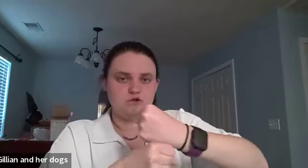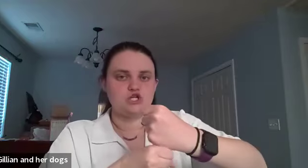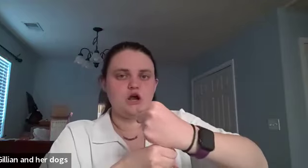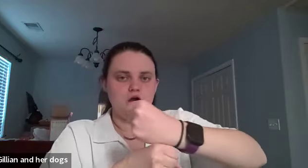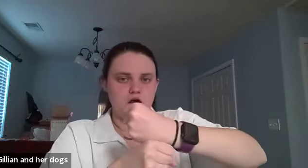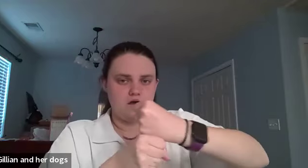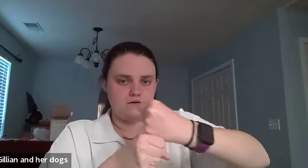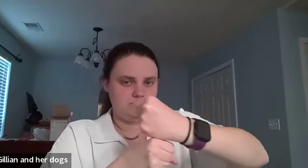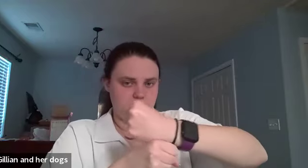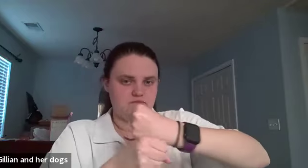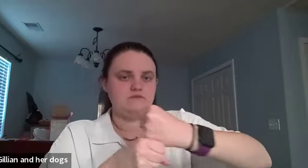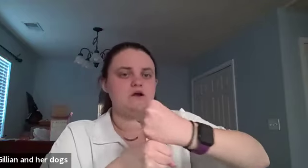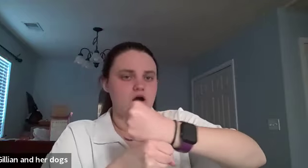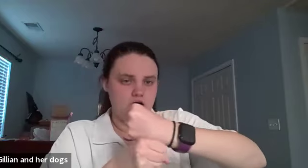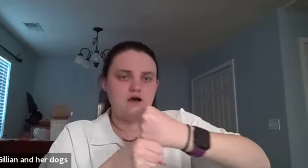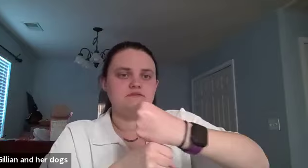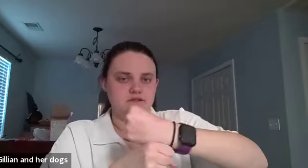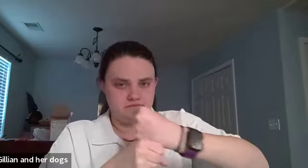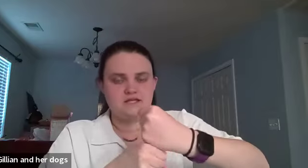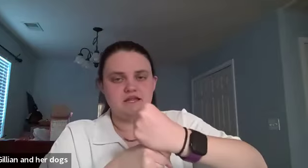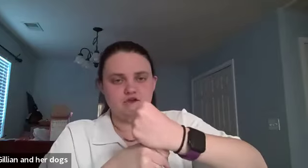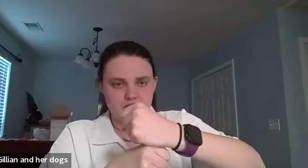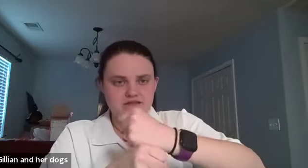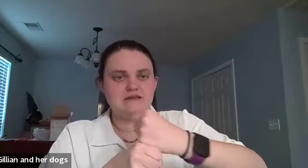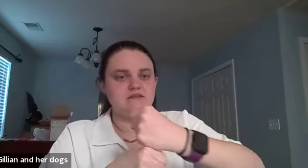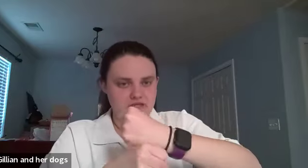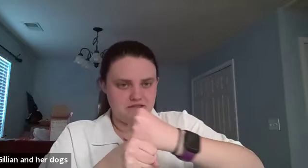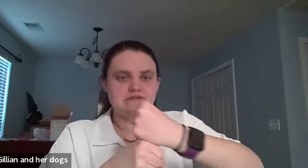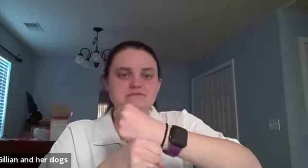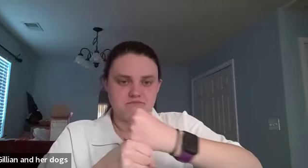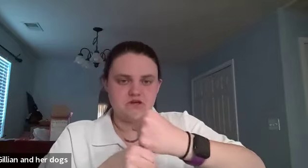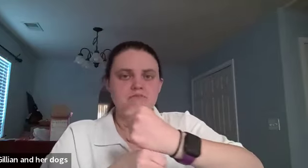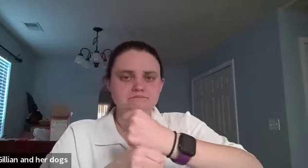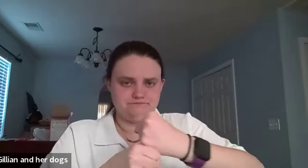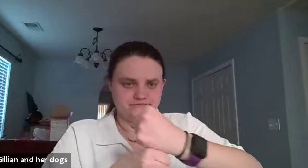motion. Coffee, coffee, like grinding the beans. Okay.